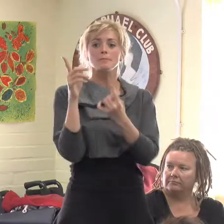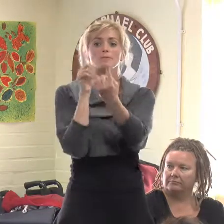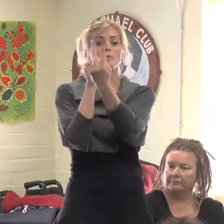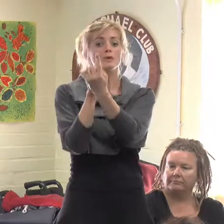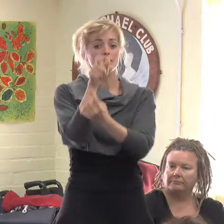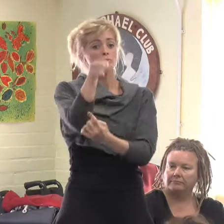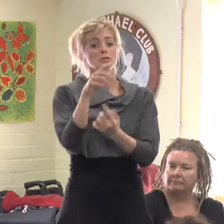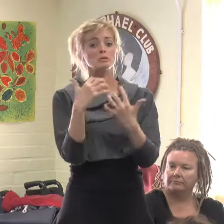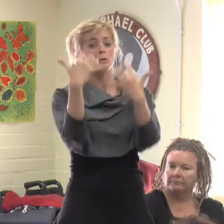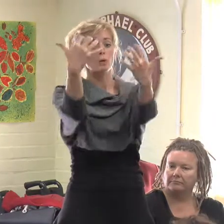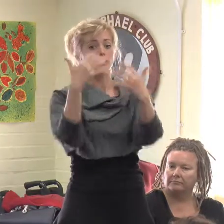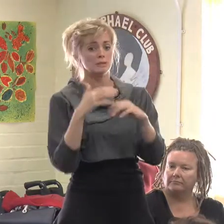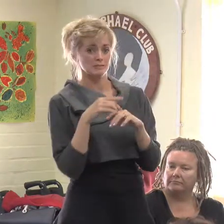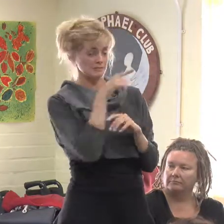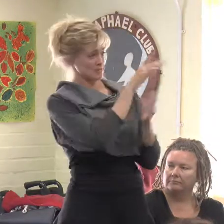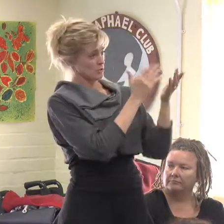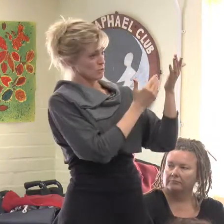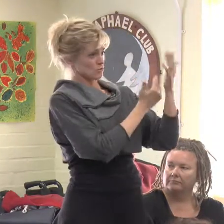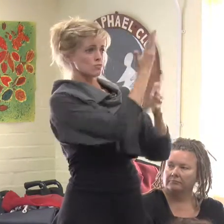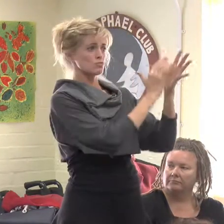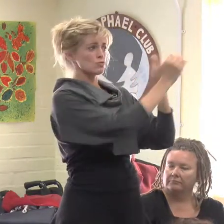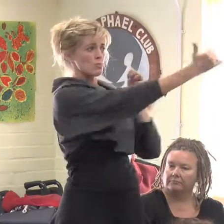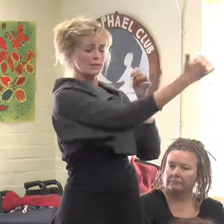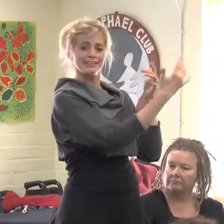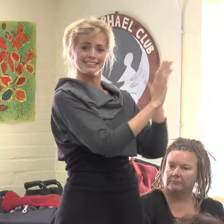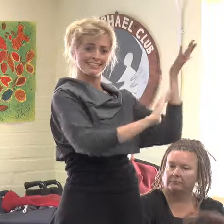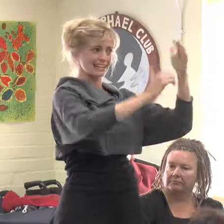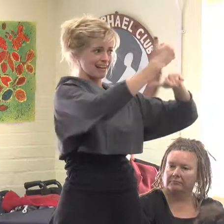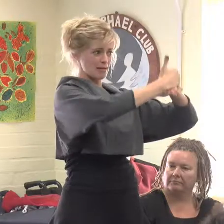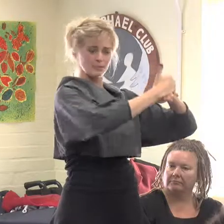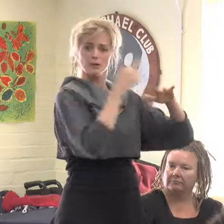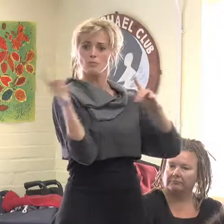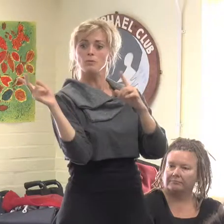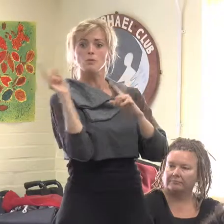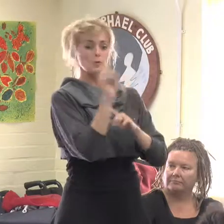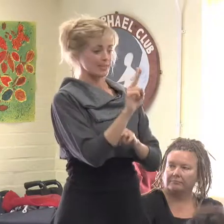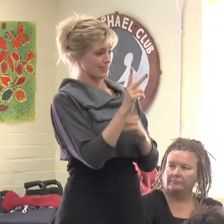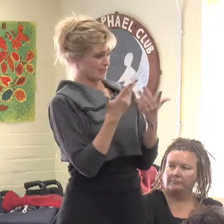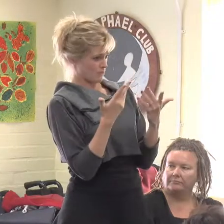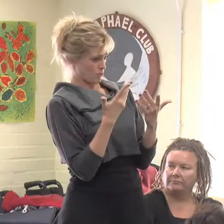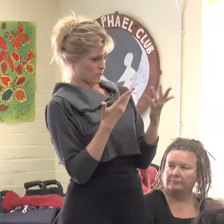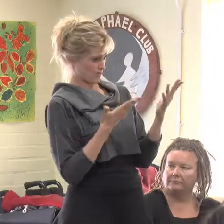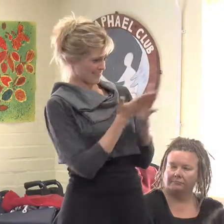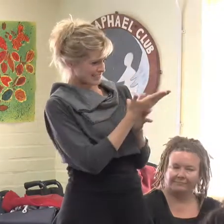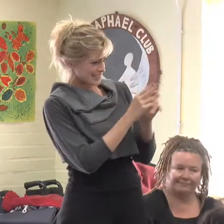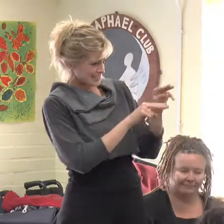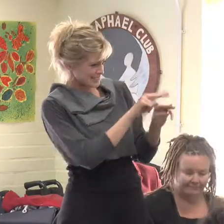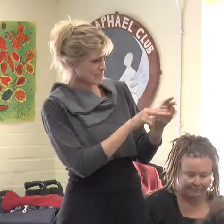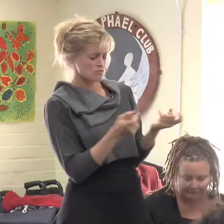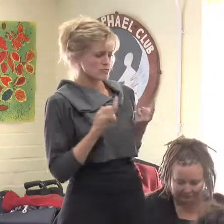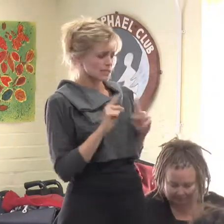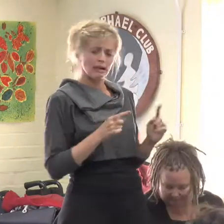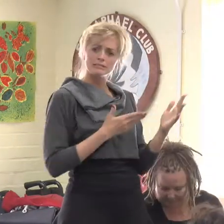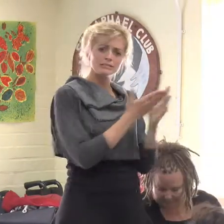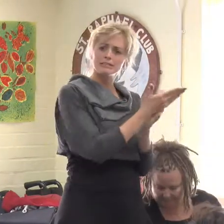it turned out even the new company didn't have wheelchair accessible rooms available, which is pretty shocking. I also led the